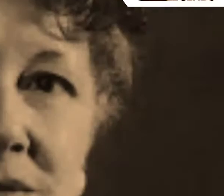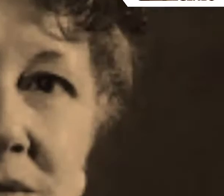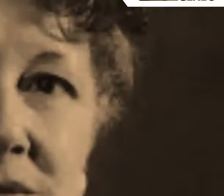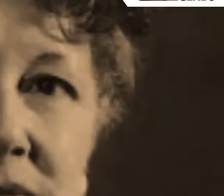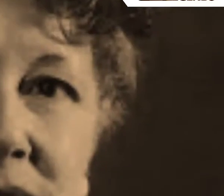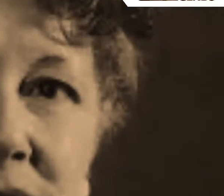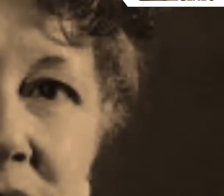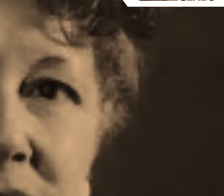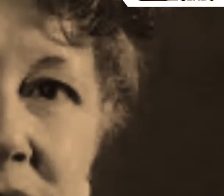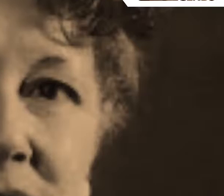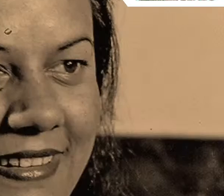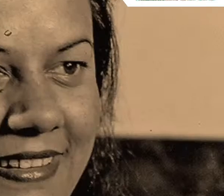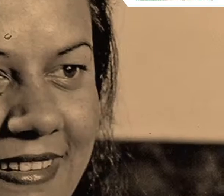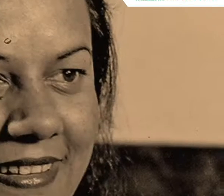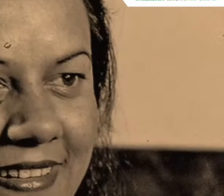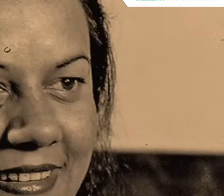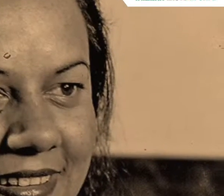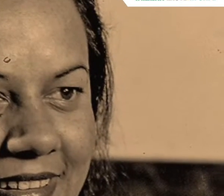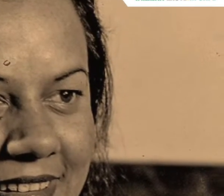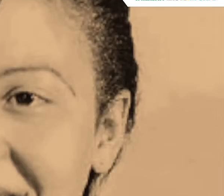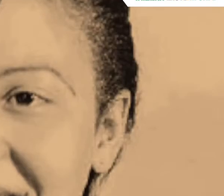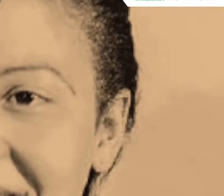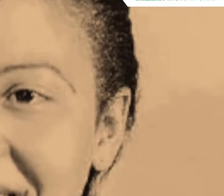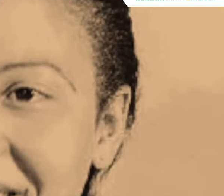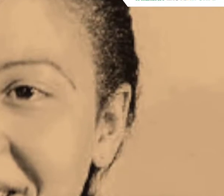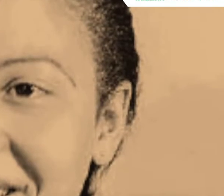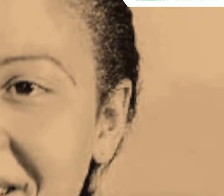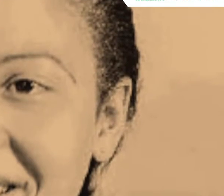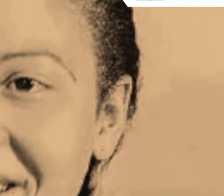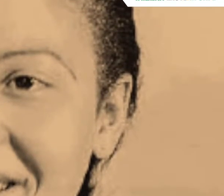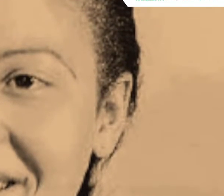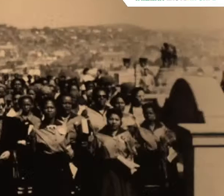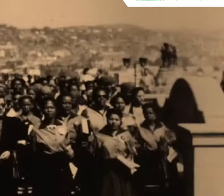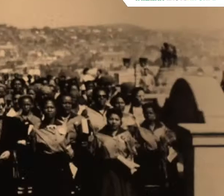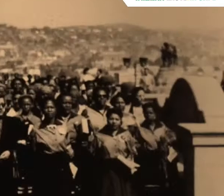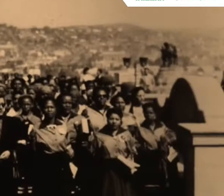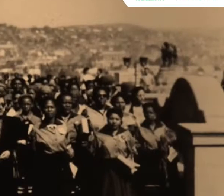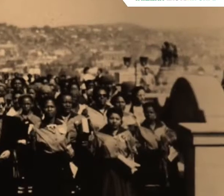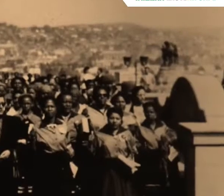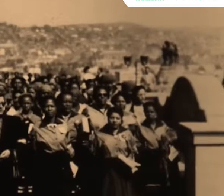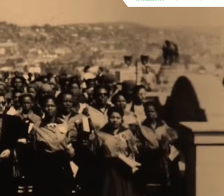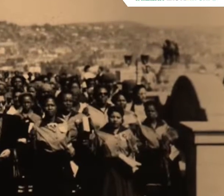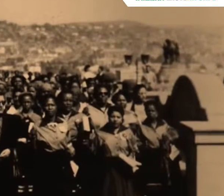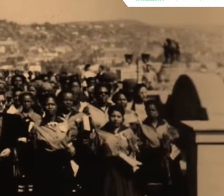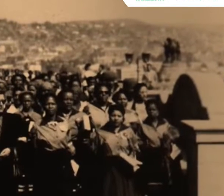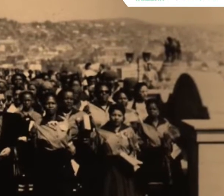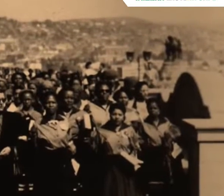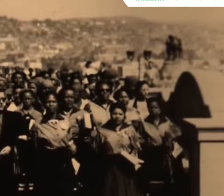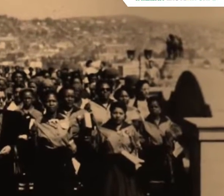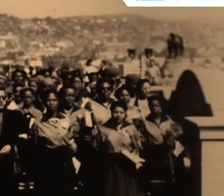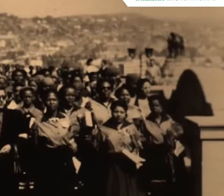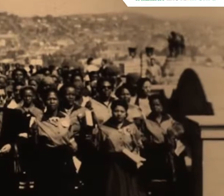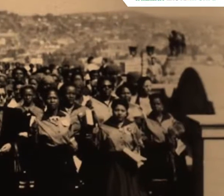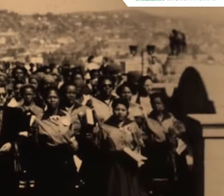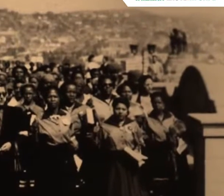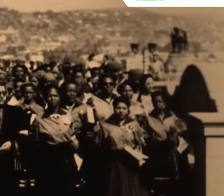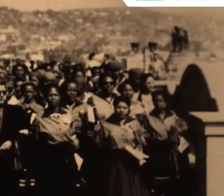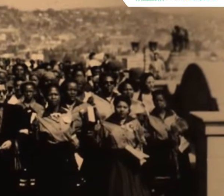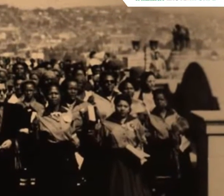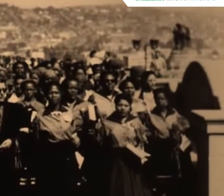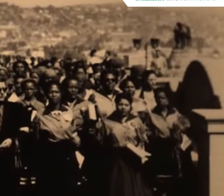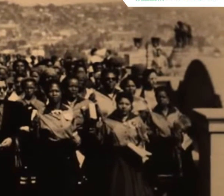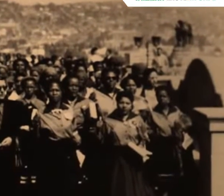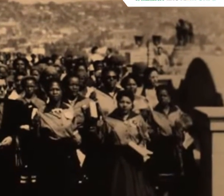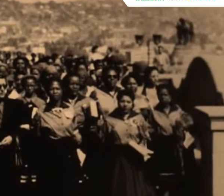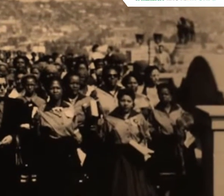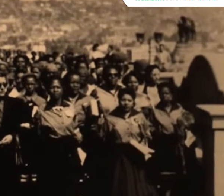Ngoyi, Helen Joseph, Rahima Musa, and Sophie de Bruyn, formed the front row of about 20,000